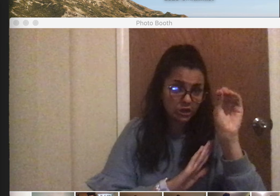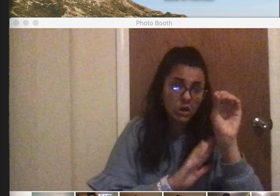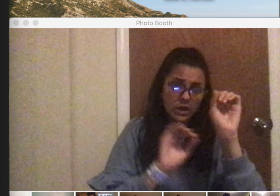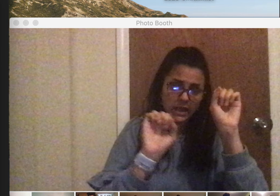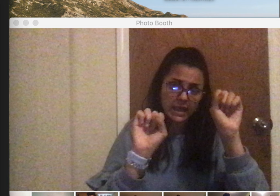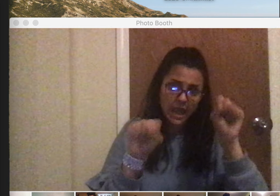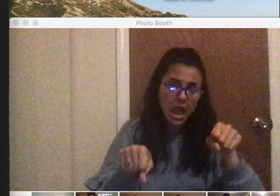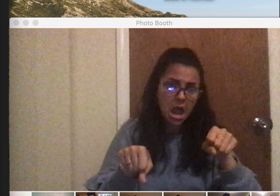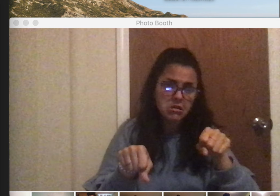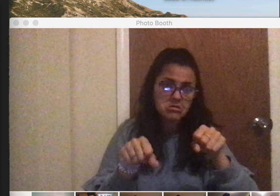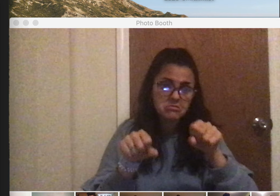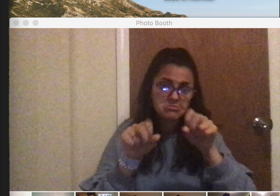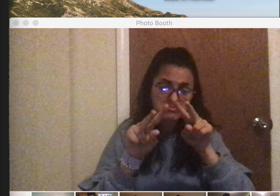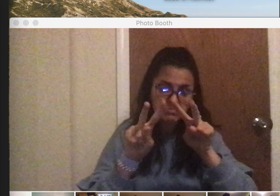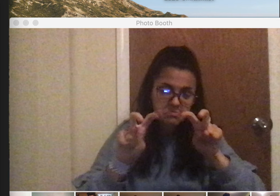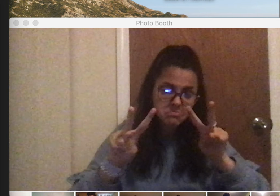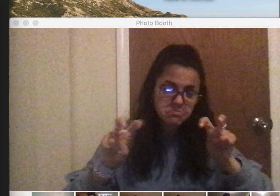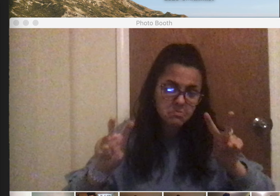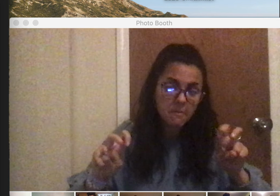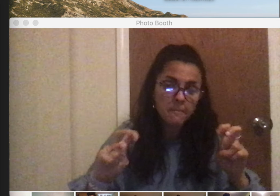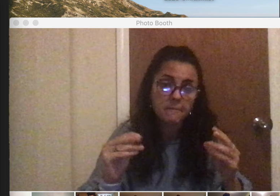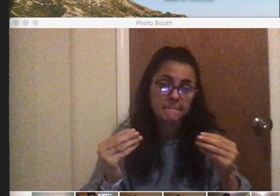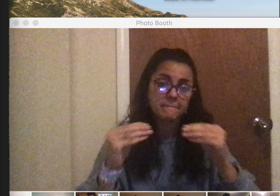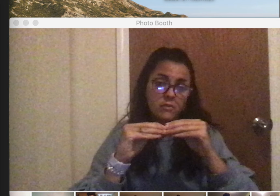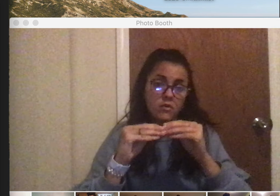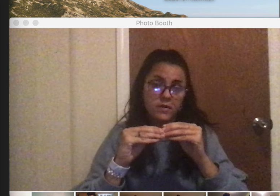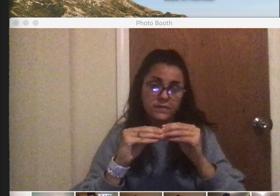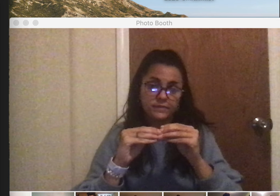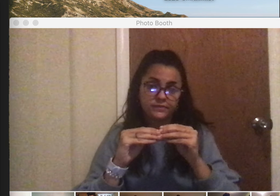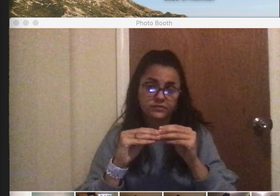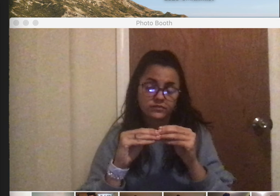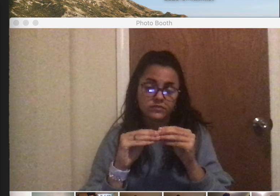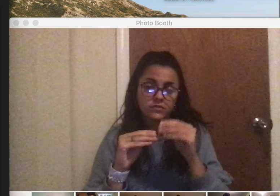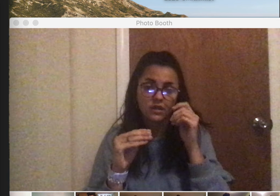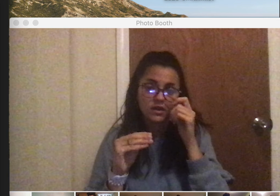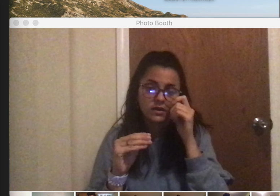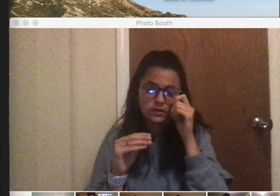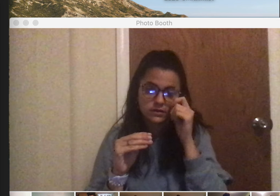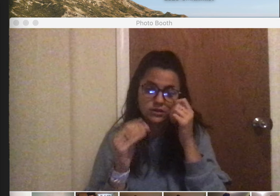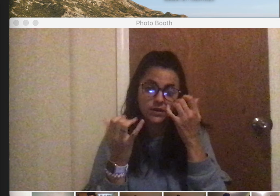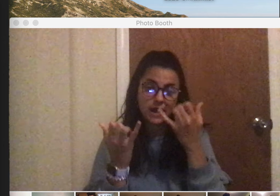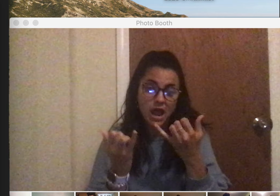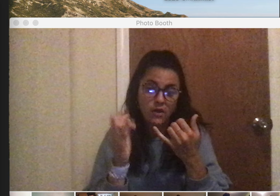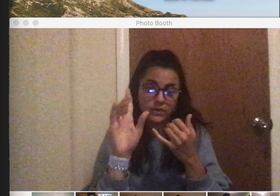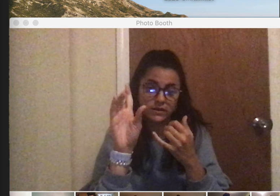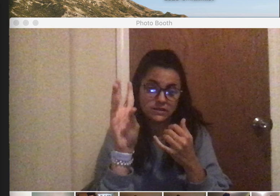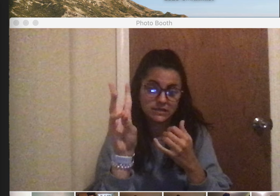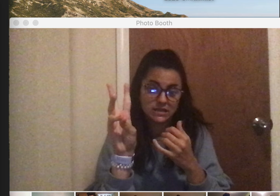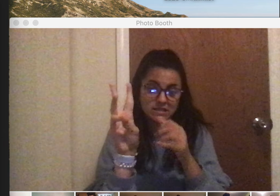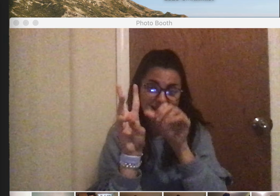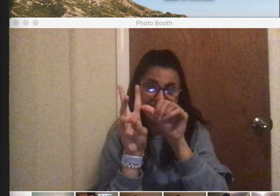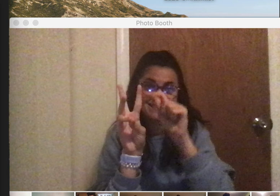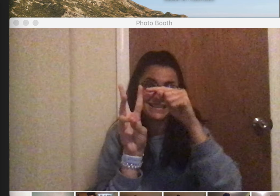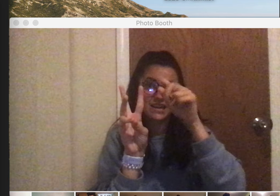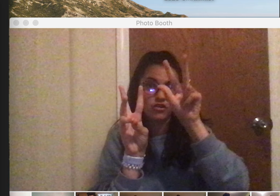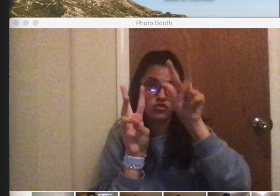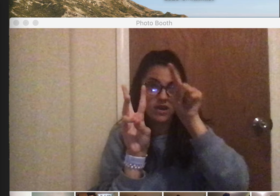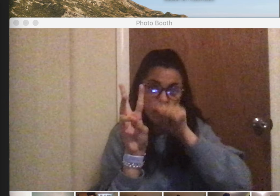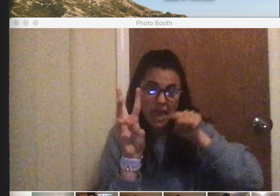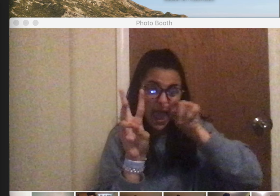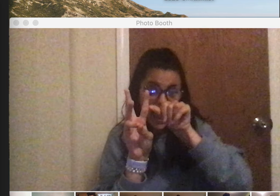want to move just the negative exponent to the bottom. Everything else is going to stay the same. Extend the page. So we're going to